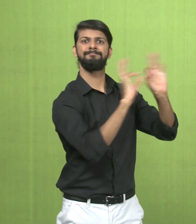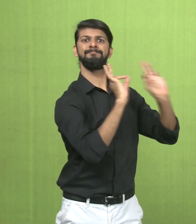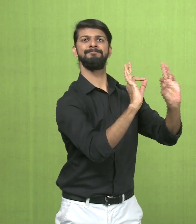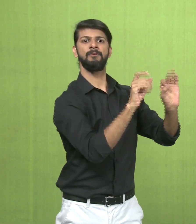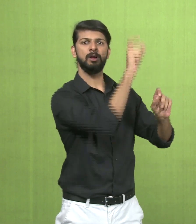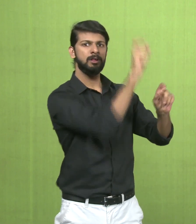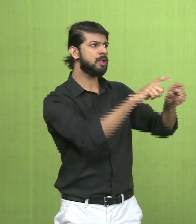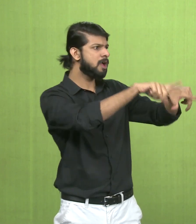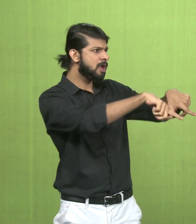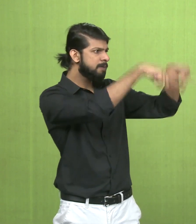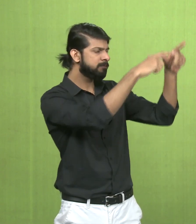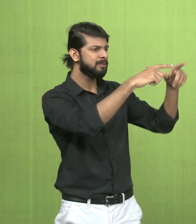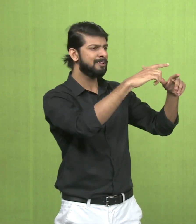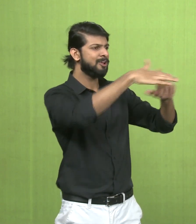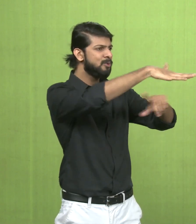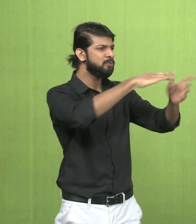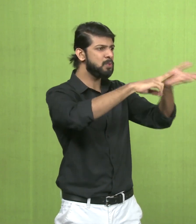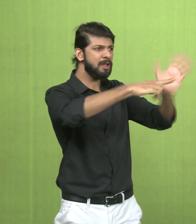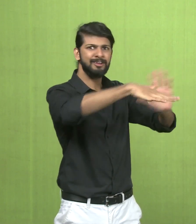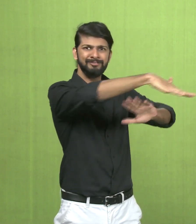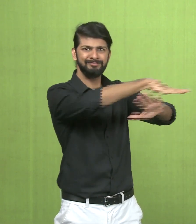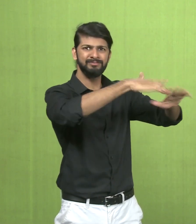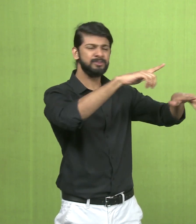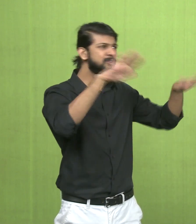Again, in a landscape work,